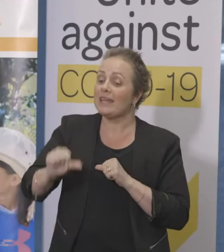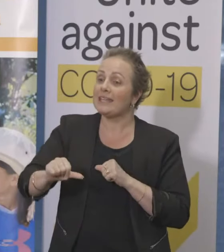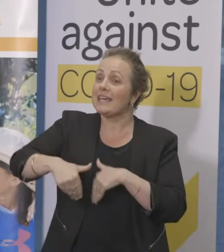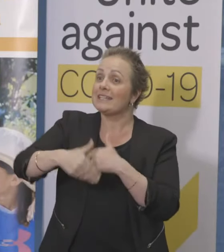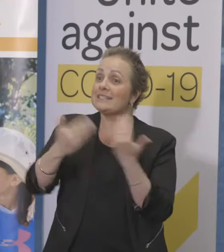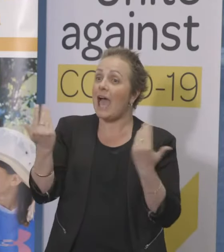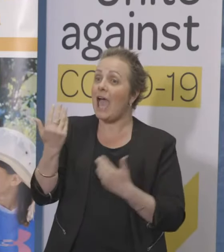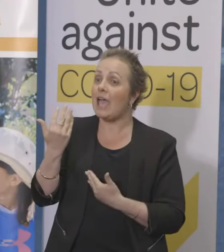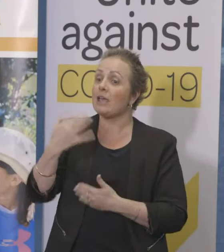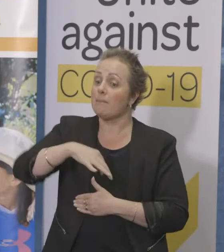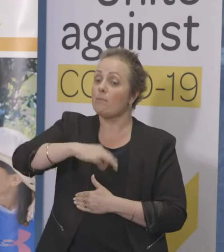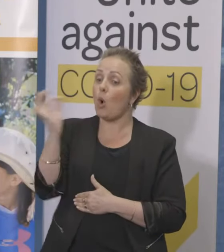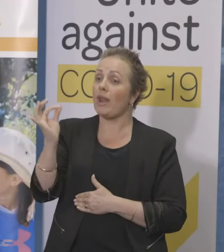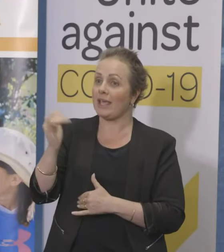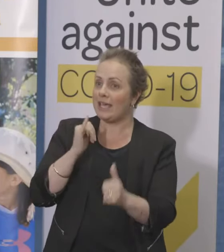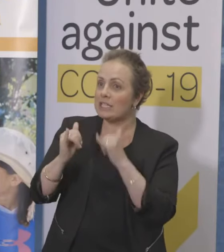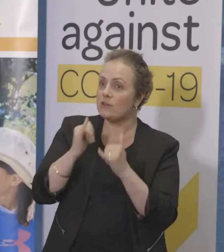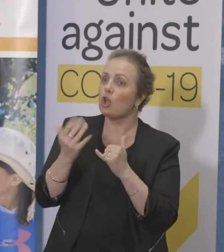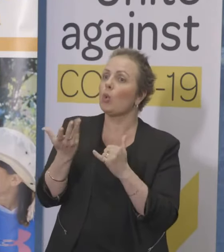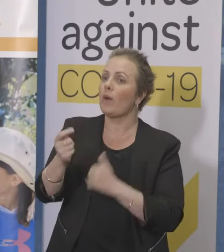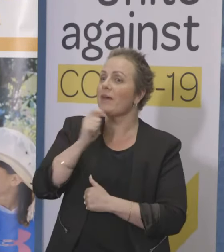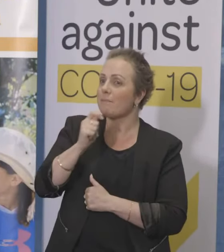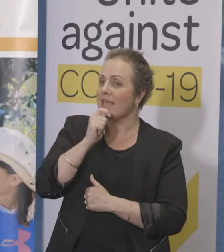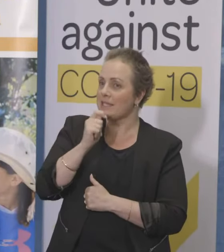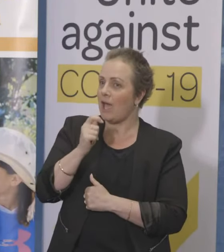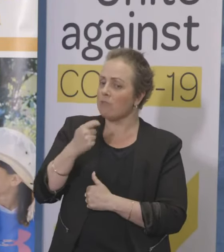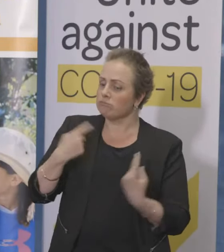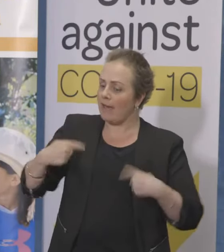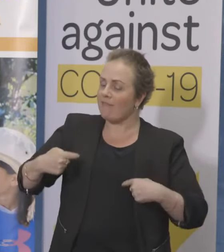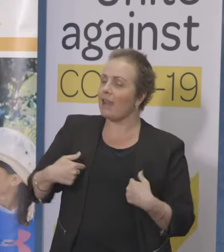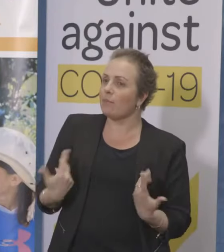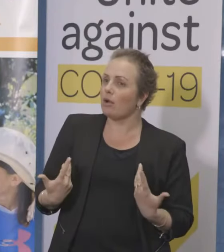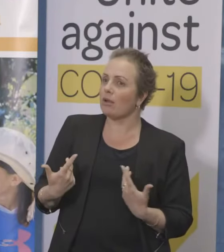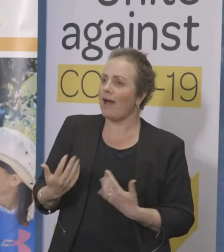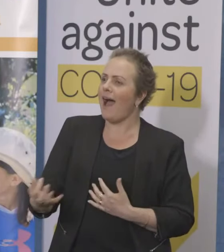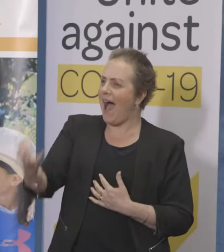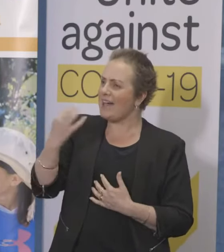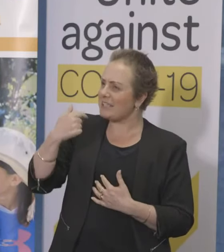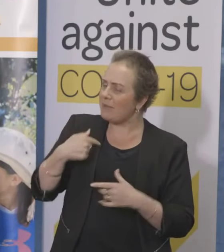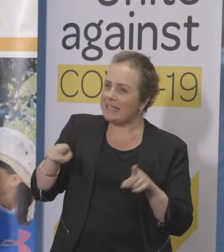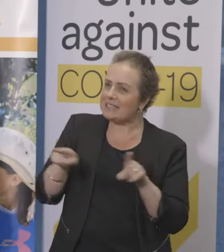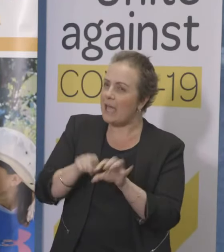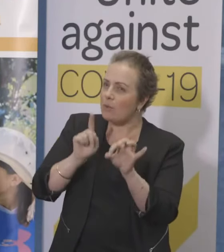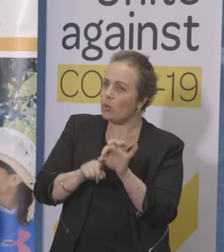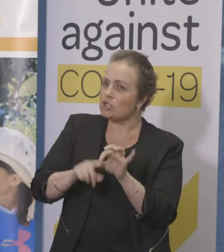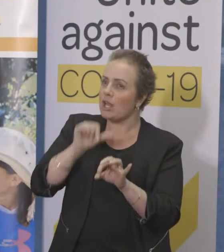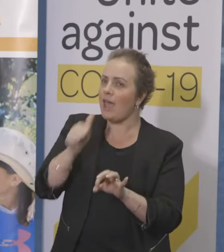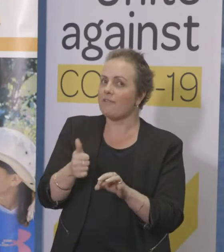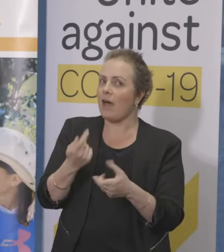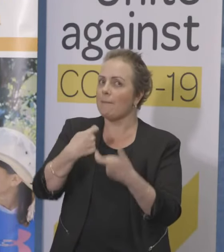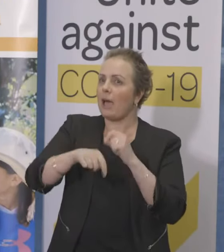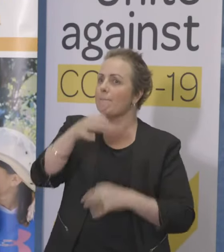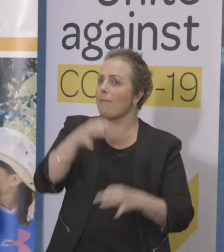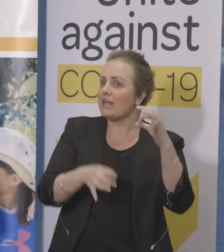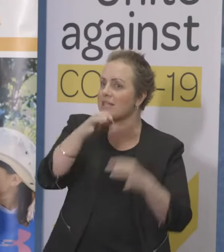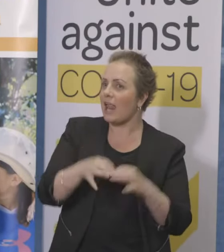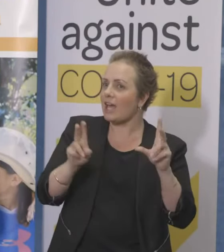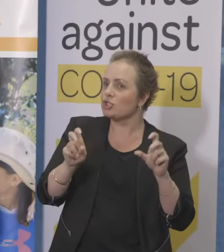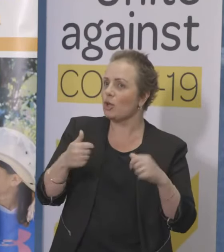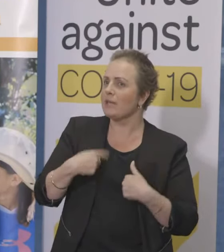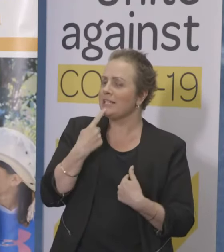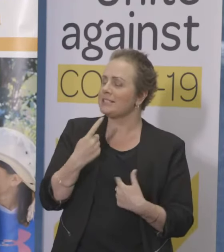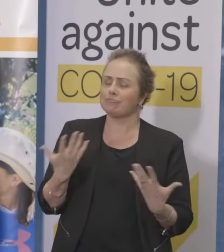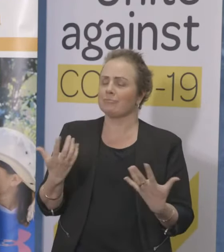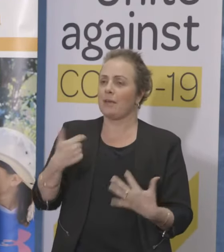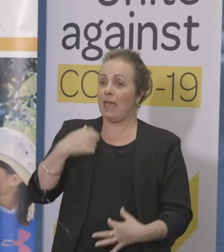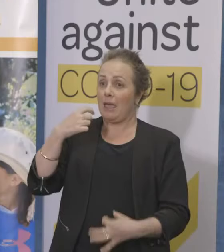do interviews, and in fact I got asked about this very issue, about whether it was being politicised, and the comment I made was, well, of course